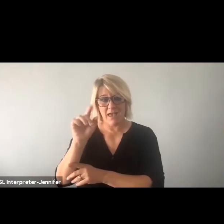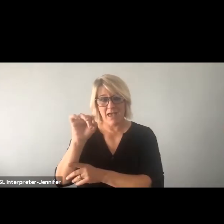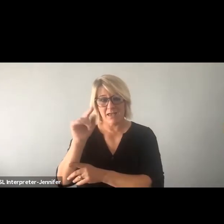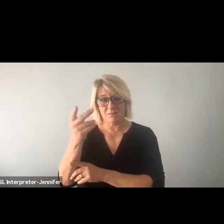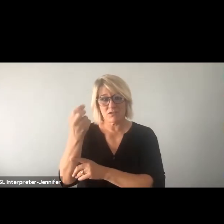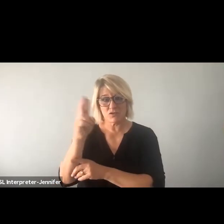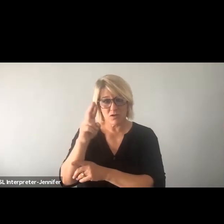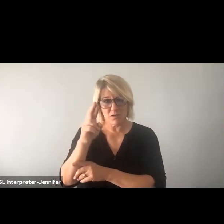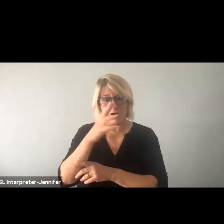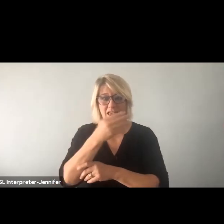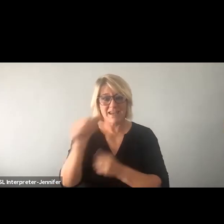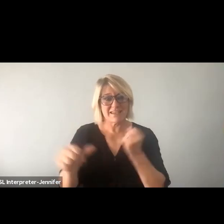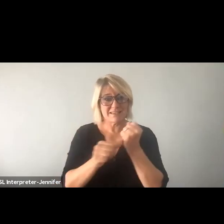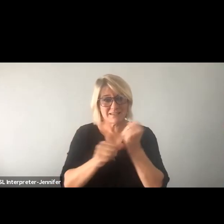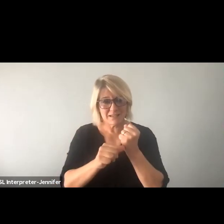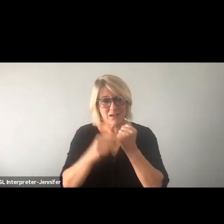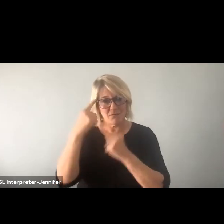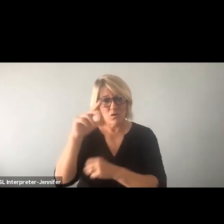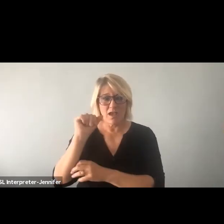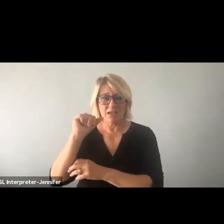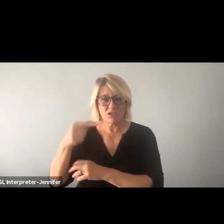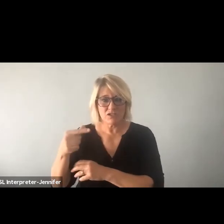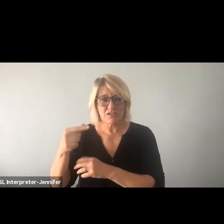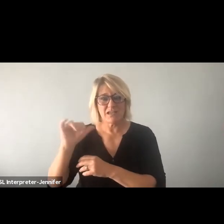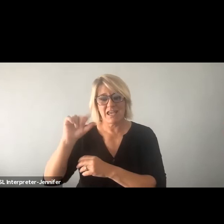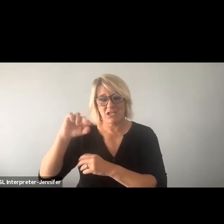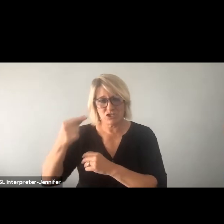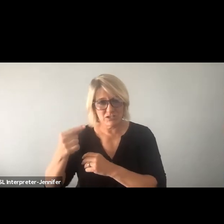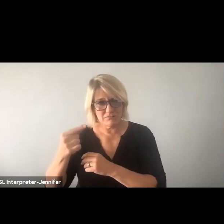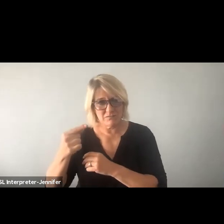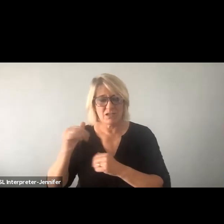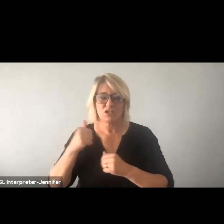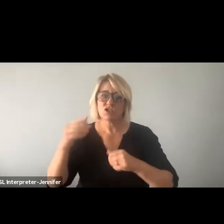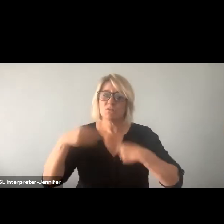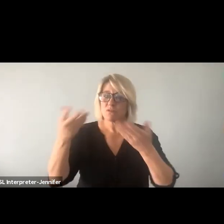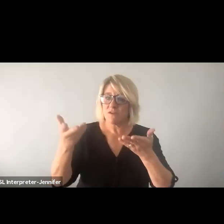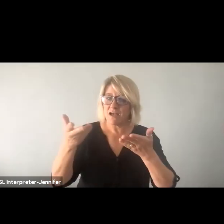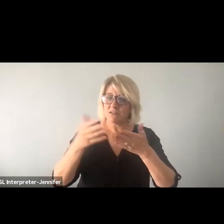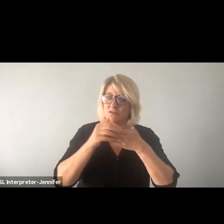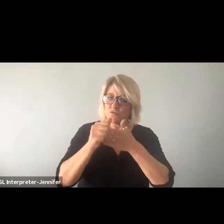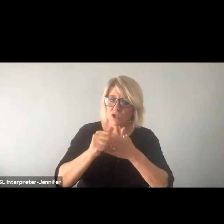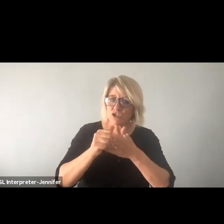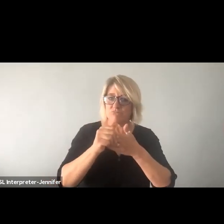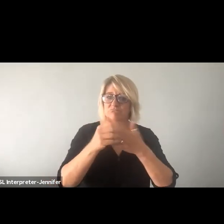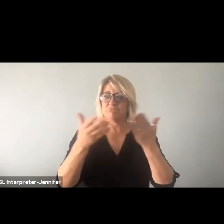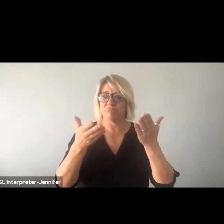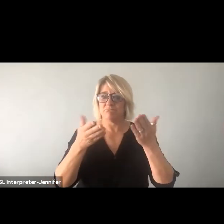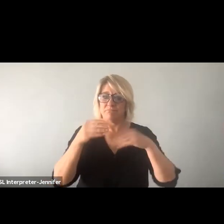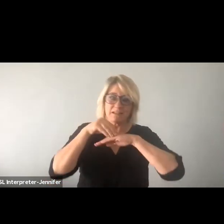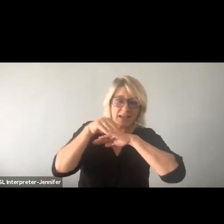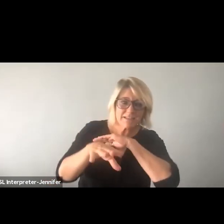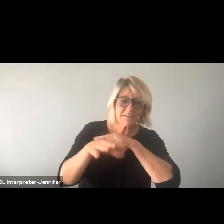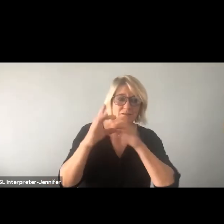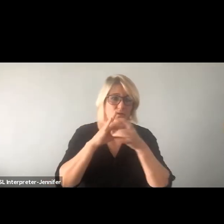secretary for aging. In this capacity, she provides executive direction, leadership, guidance, and coordination